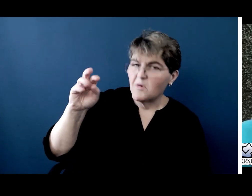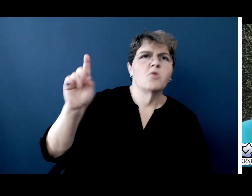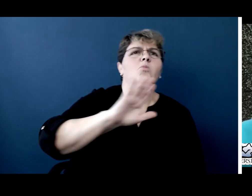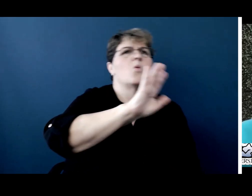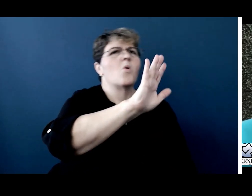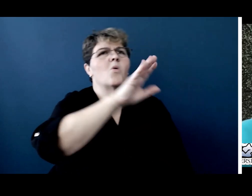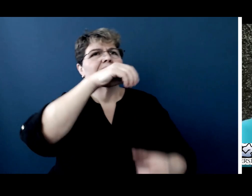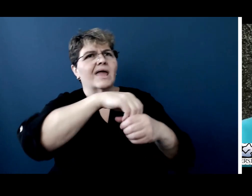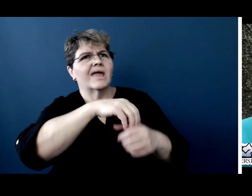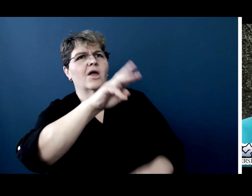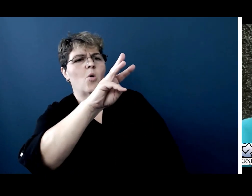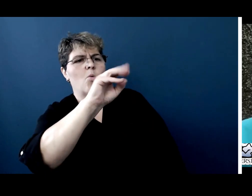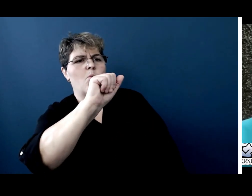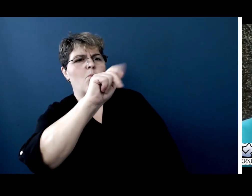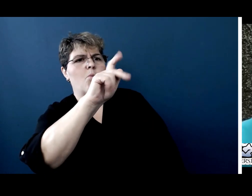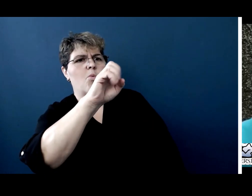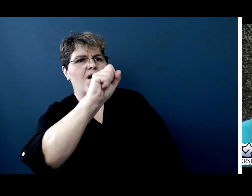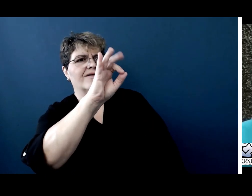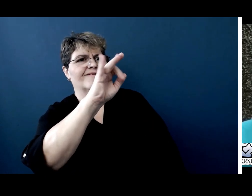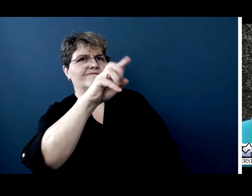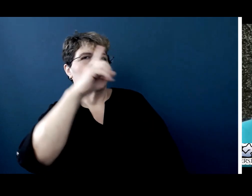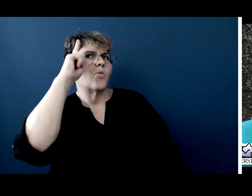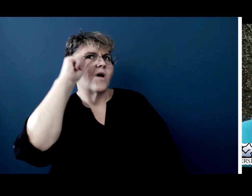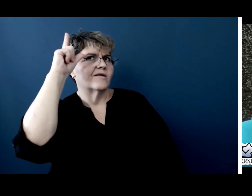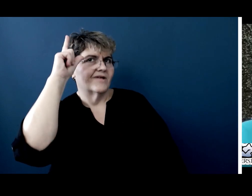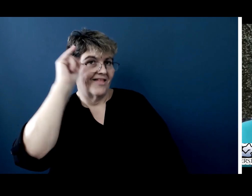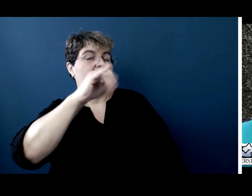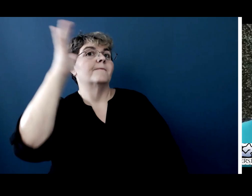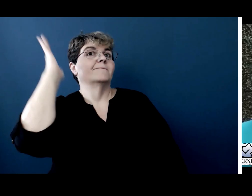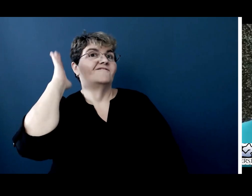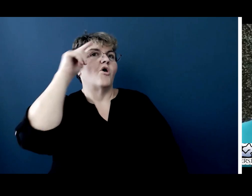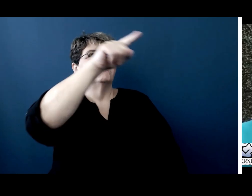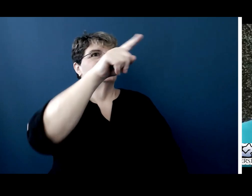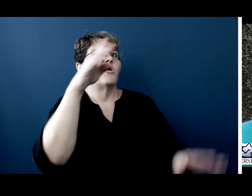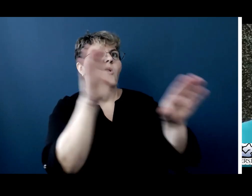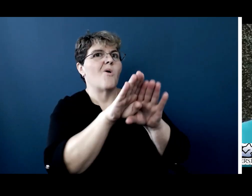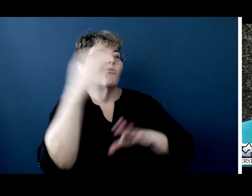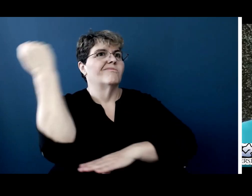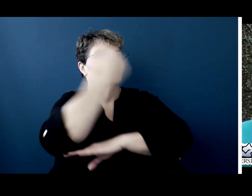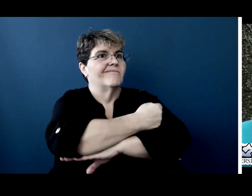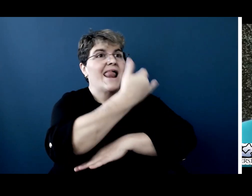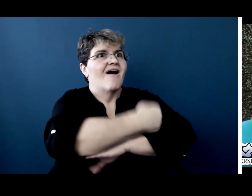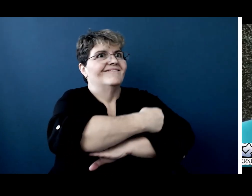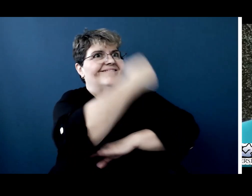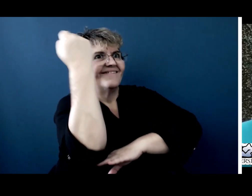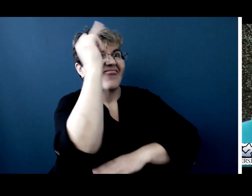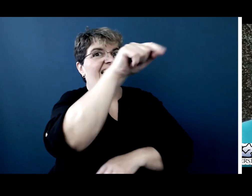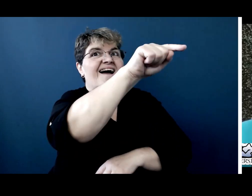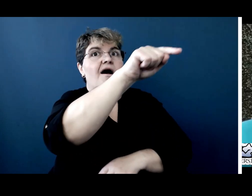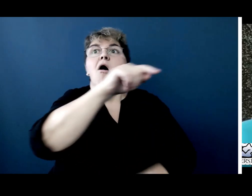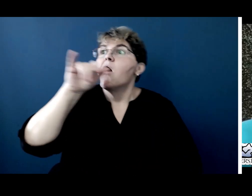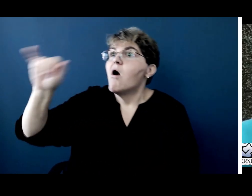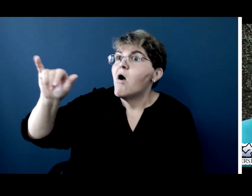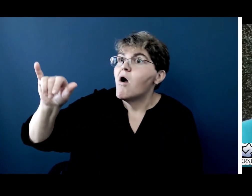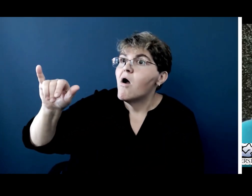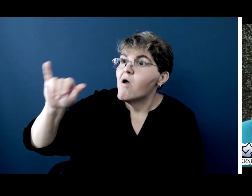Wakefield. Wakefield, Rhode Island. Okay. Yeah. Yep. All right. The one that closed, then reopened. Okay. And you do a lot of volunteer work, don't